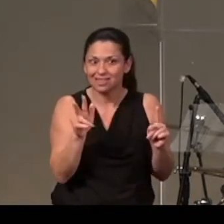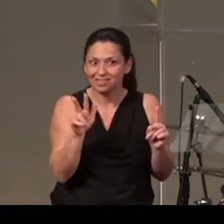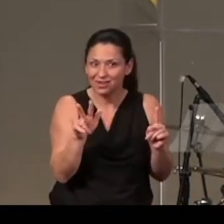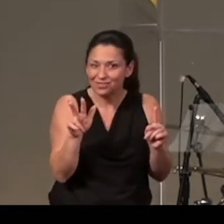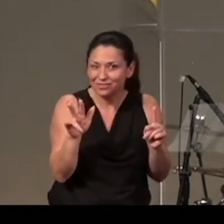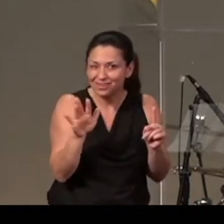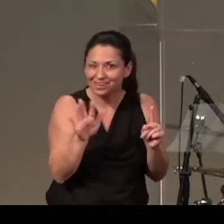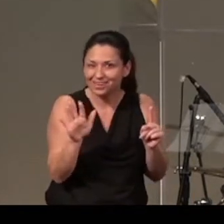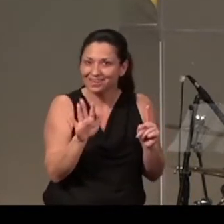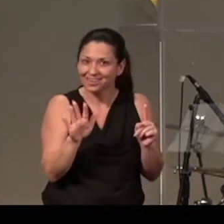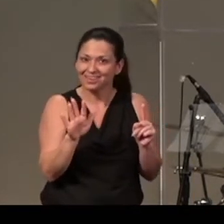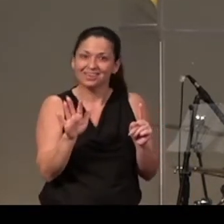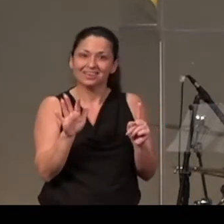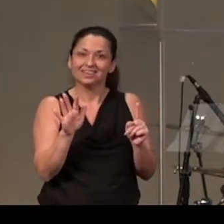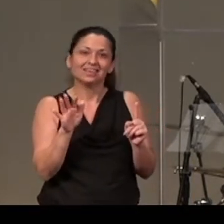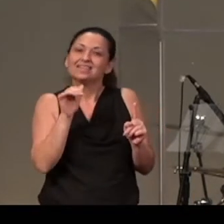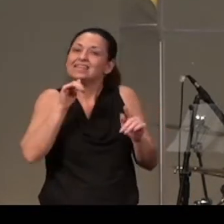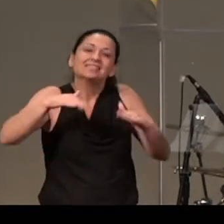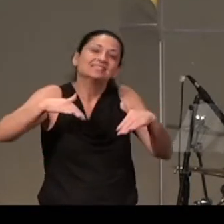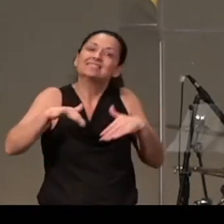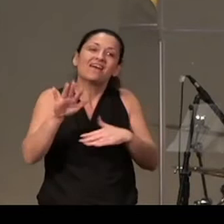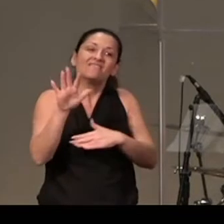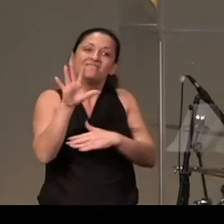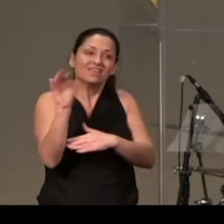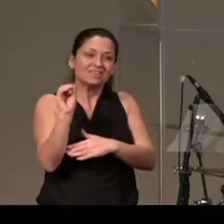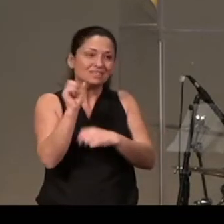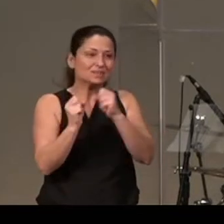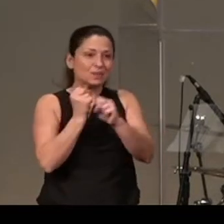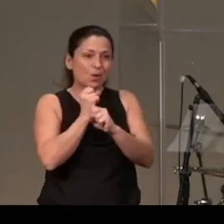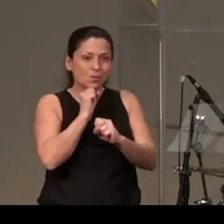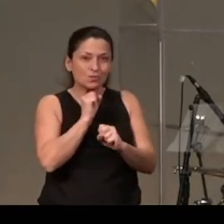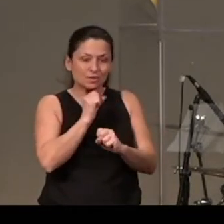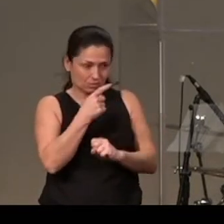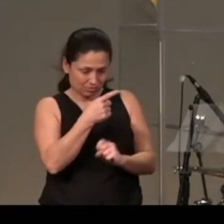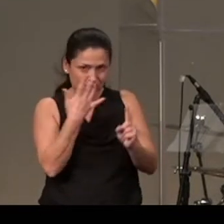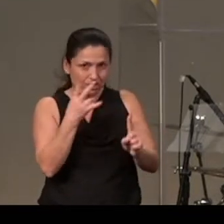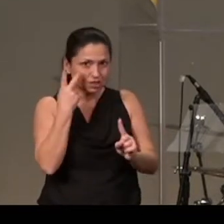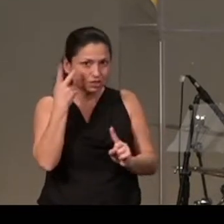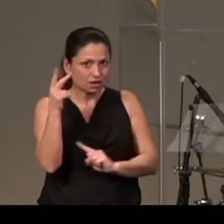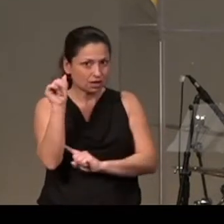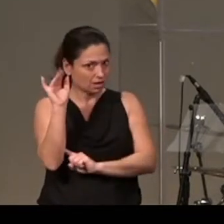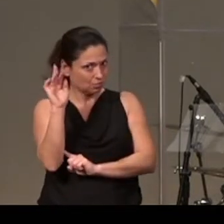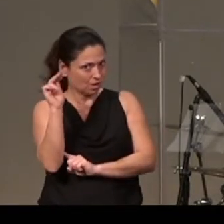33-ish? You are not yet 50 years old, and have you seen Abraham?